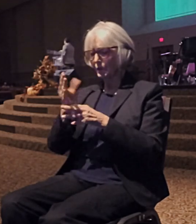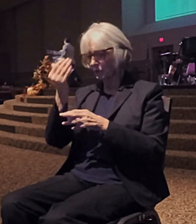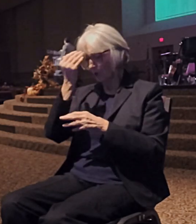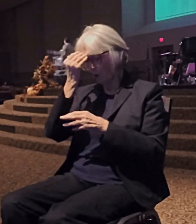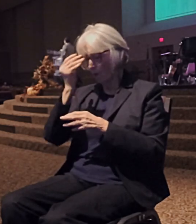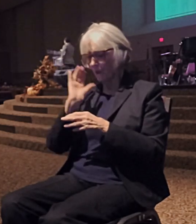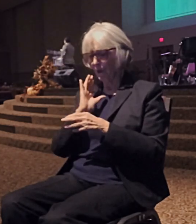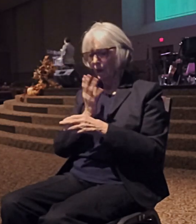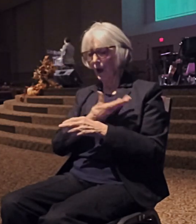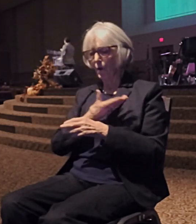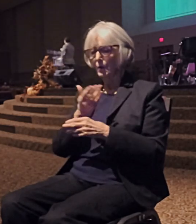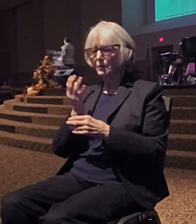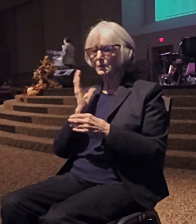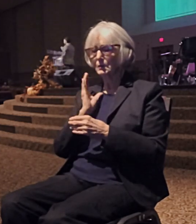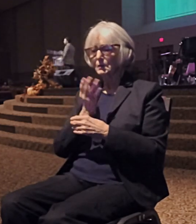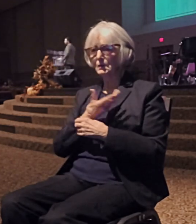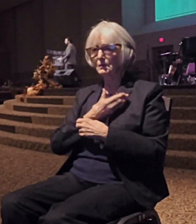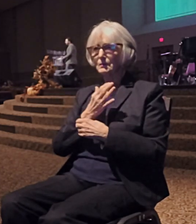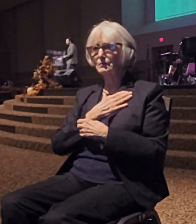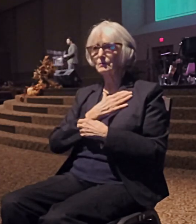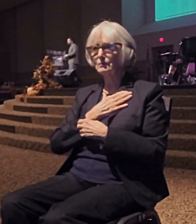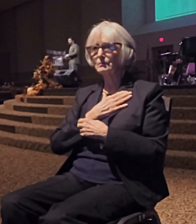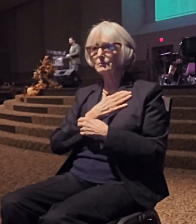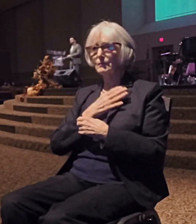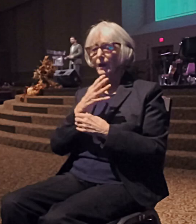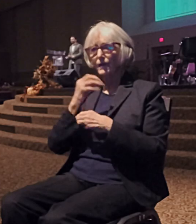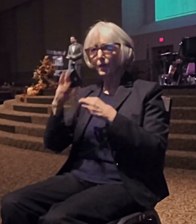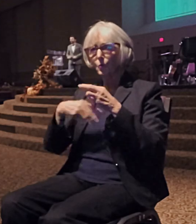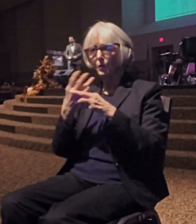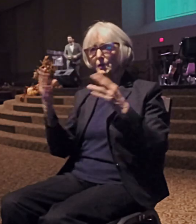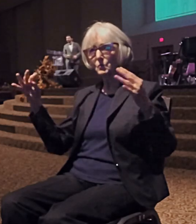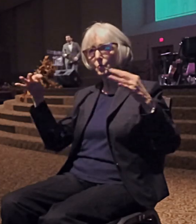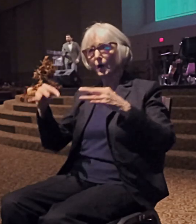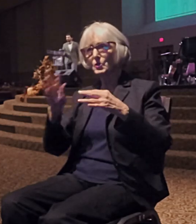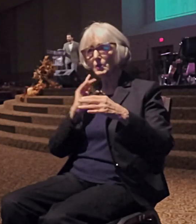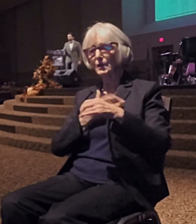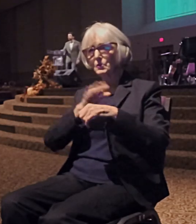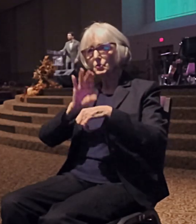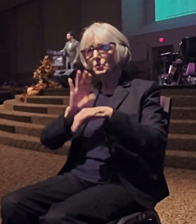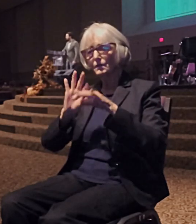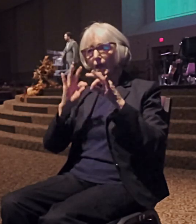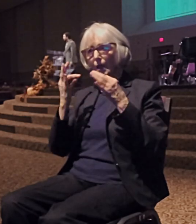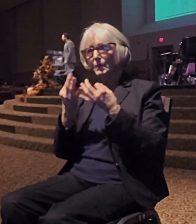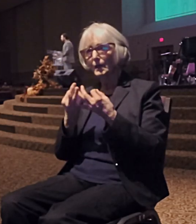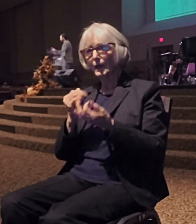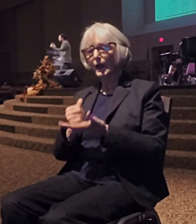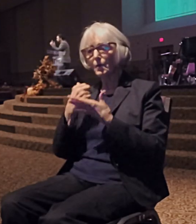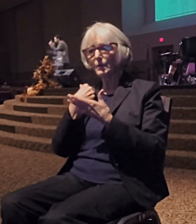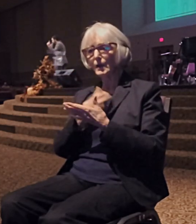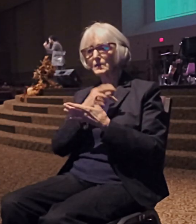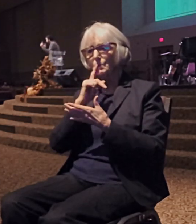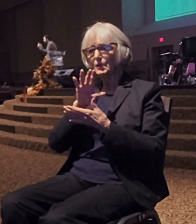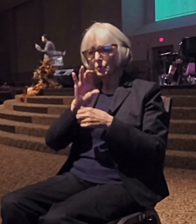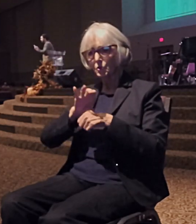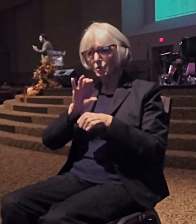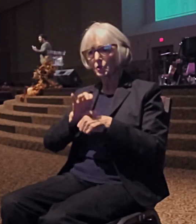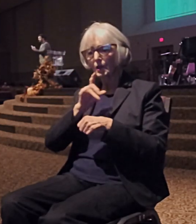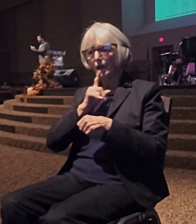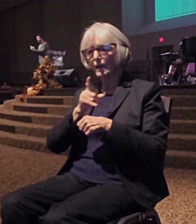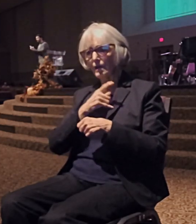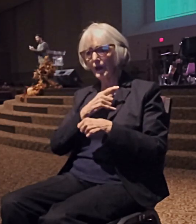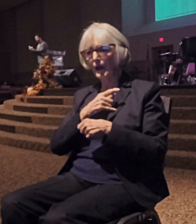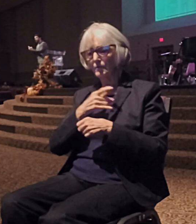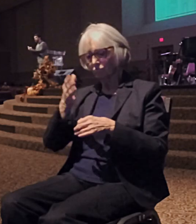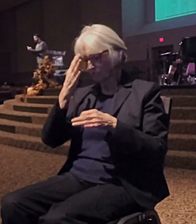yours. The world is watching, church family. May we be a church who chooses zealously to